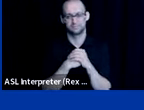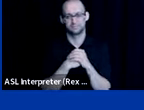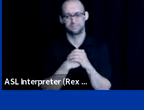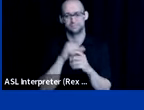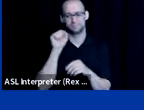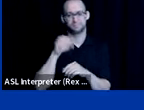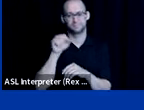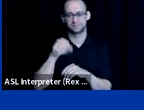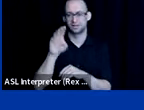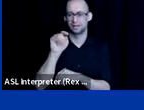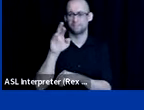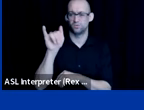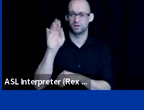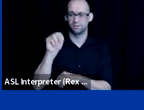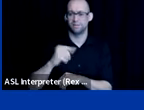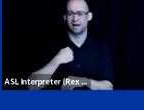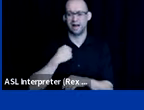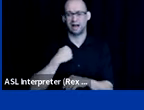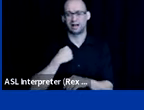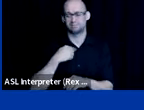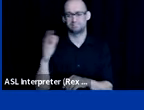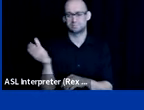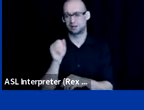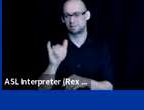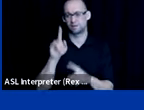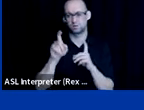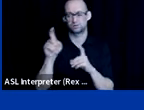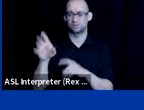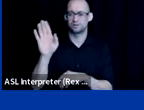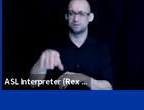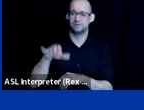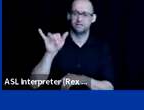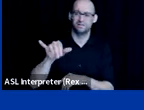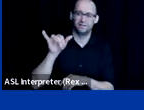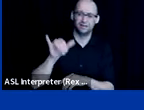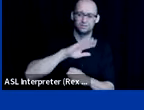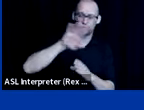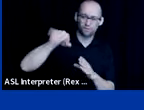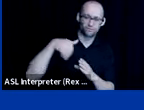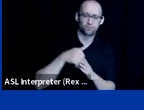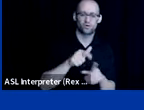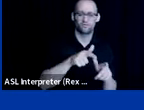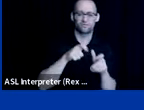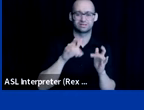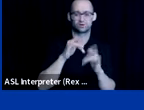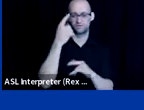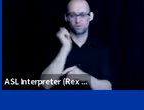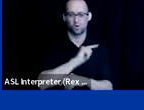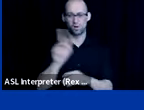Yeah, Miriam, I'll take that one. The state's overall Broadband for All program